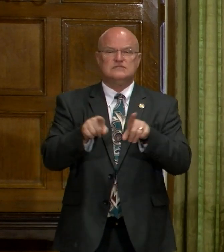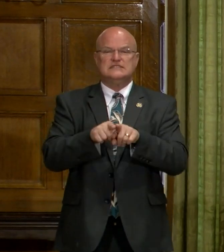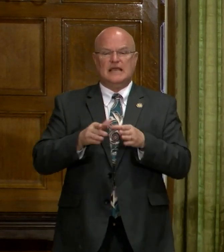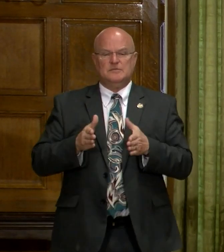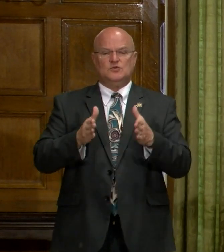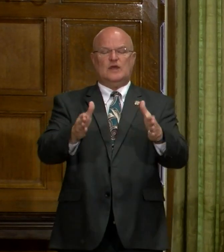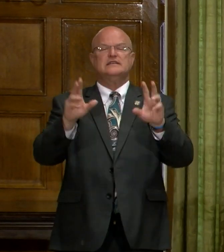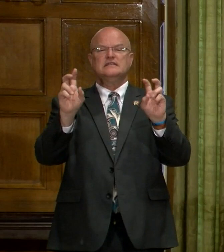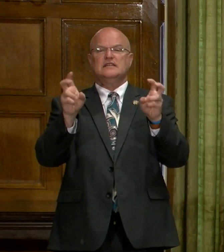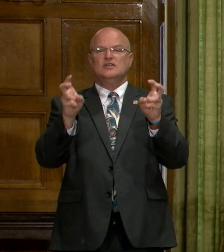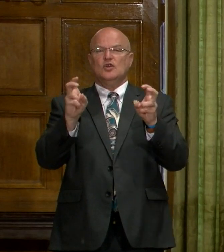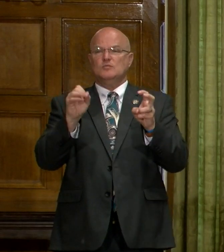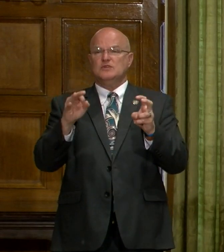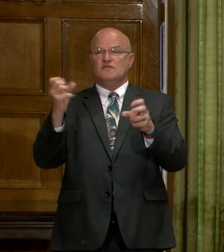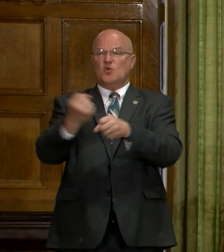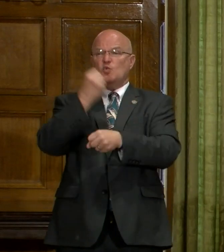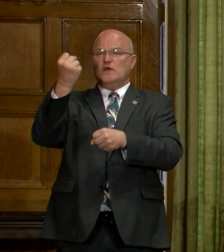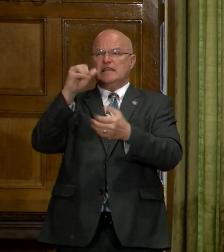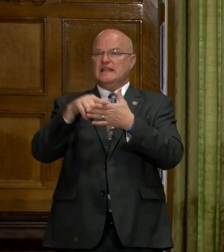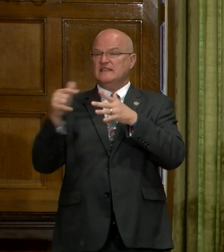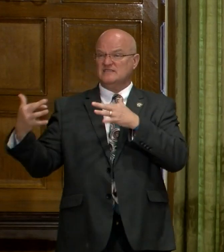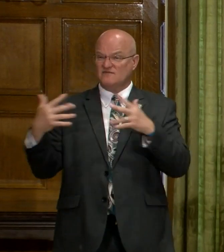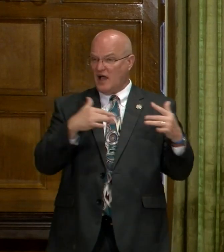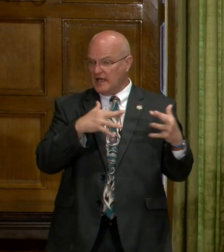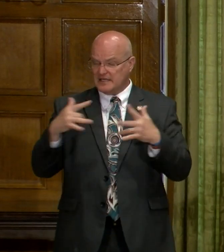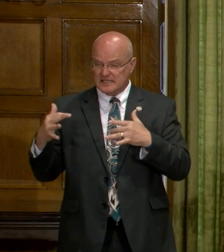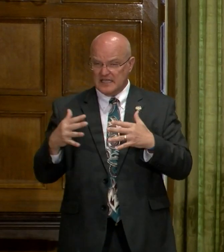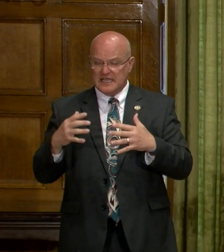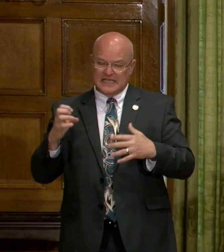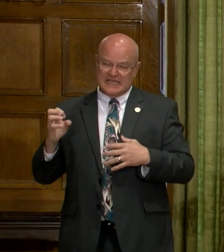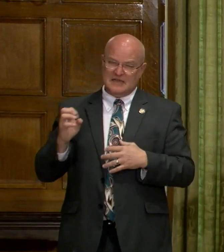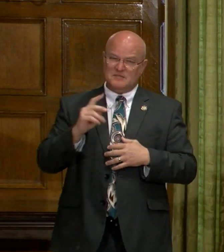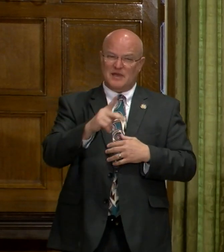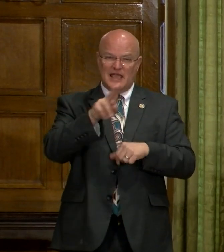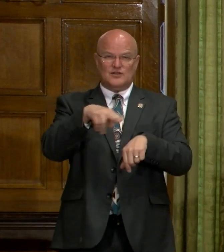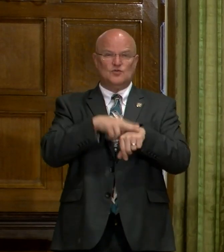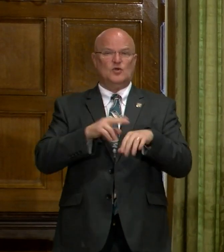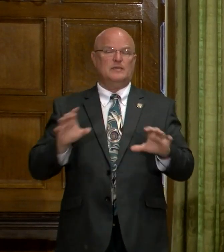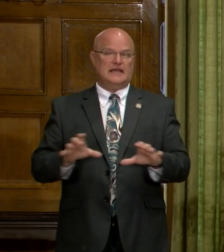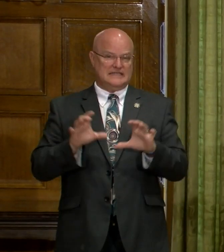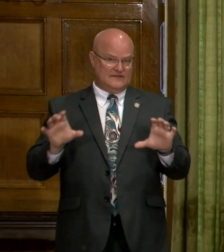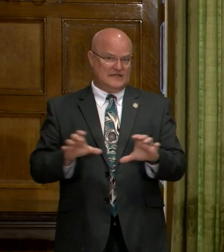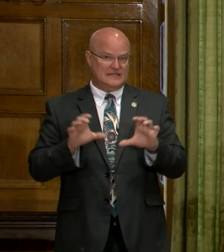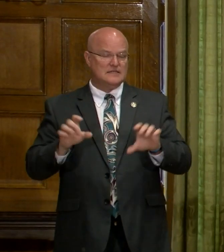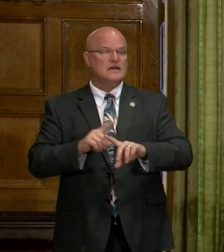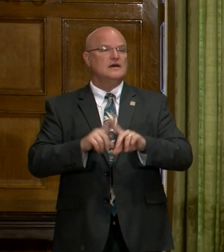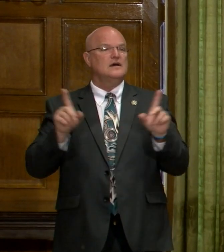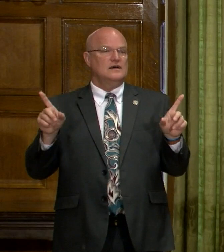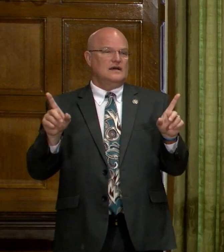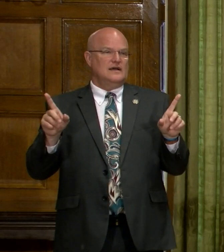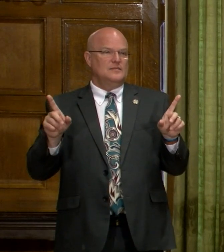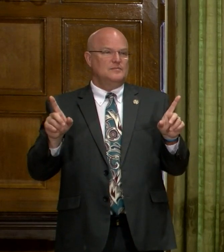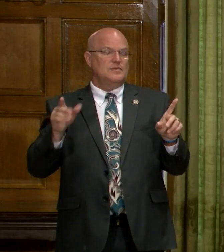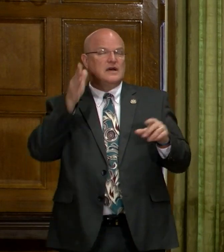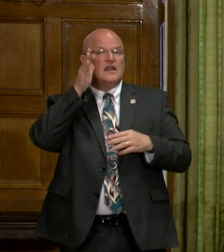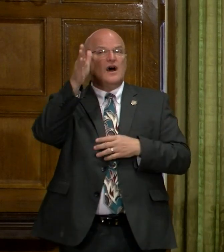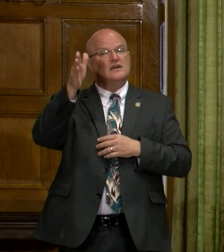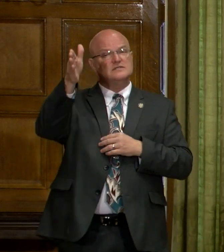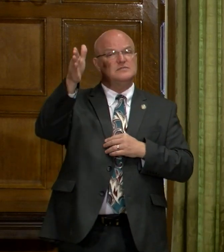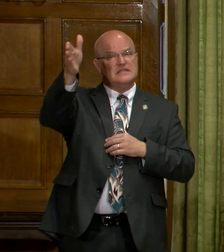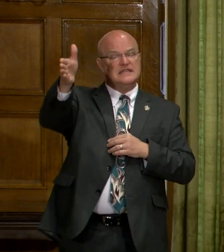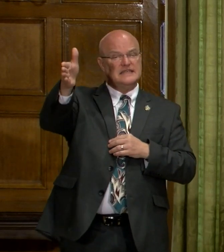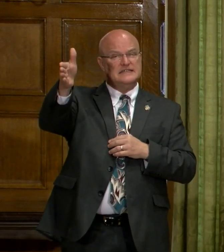direction in terms of winning this fight and getting back to normal activities, but